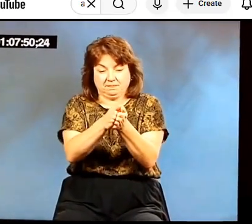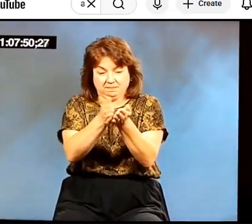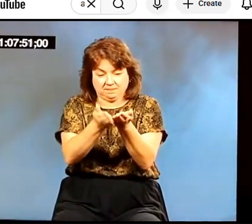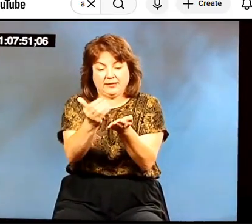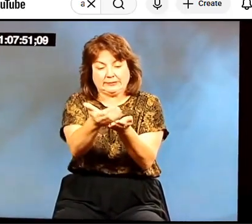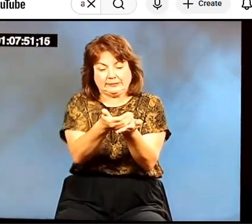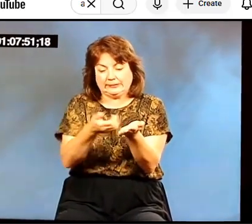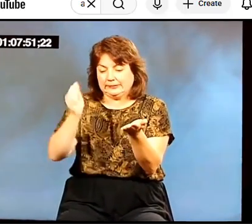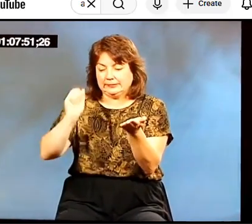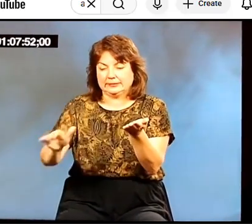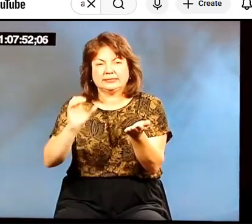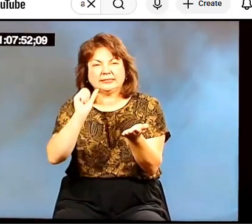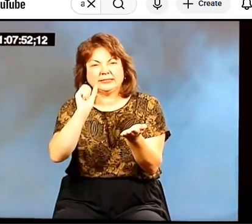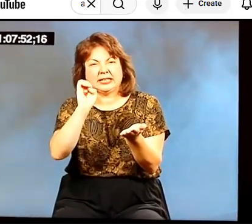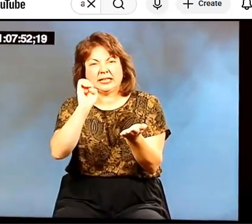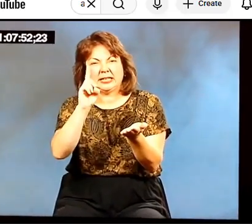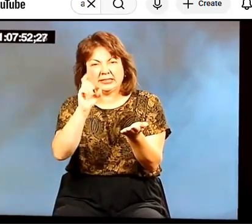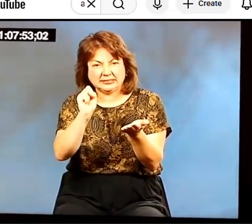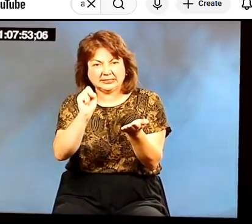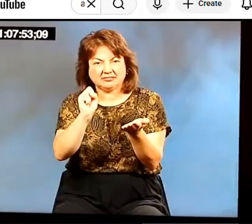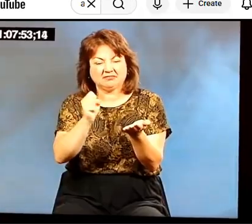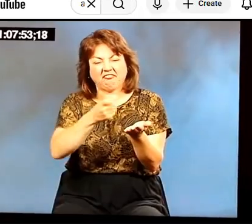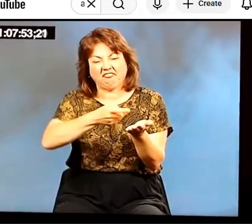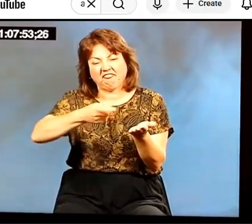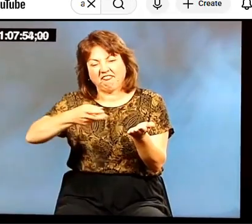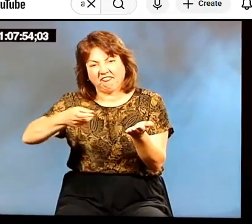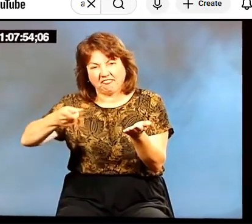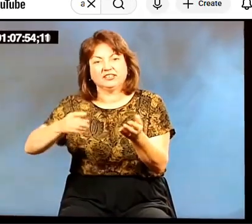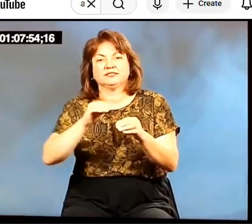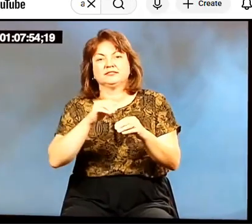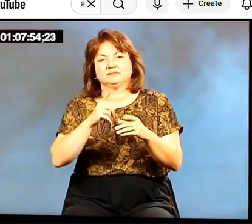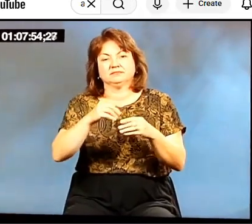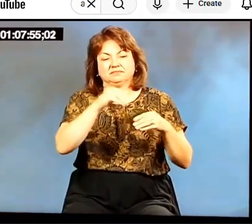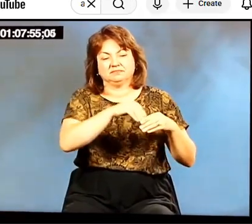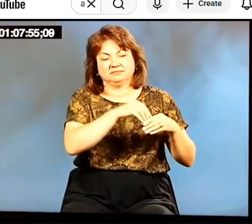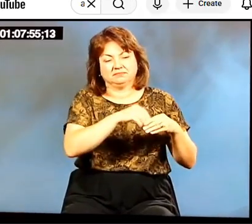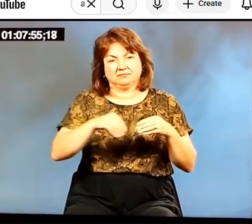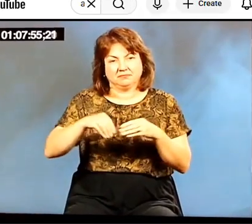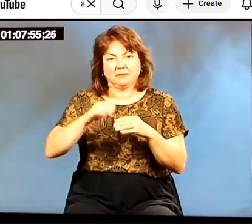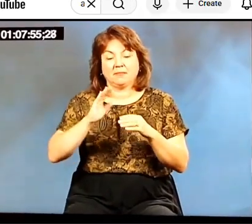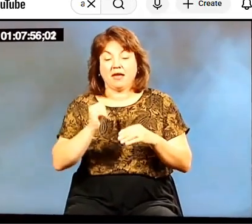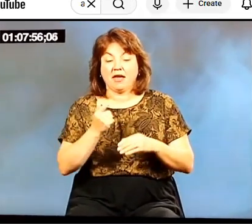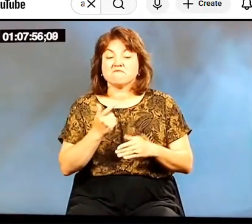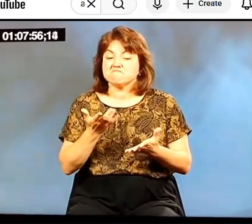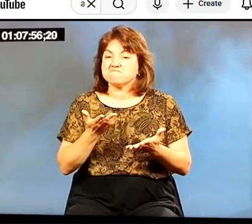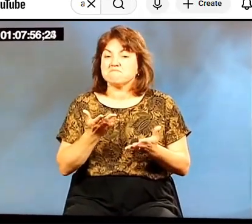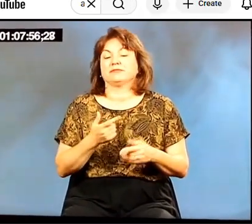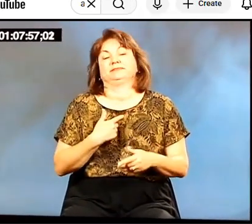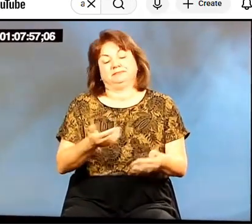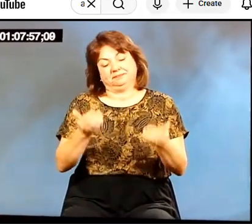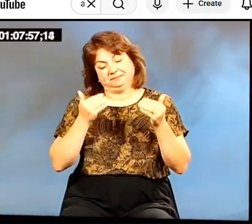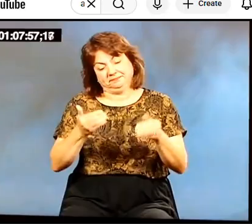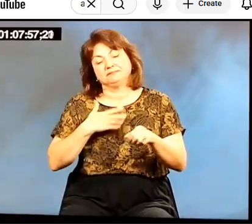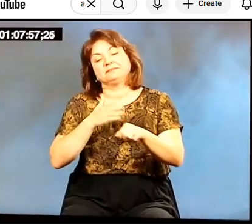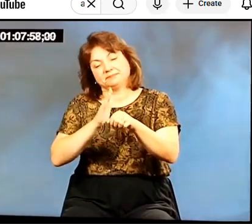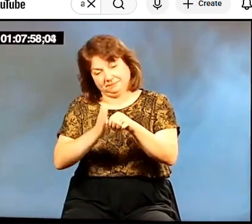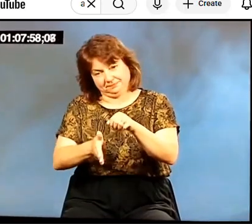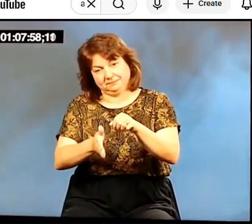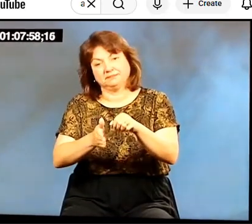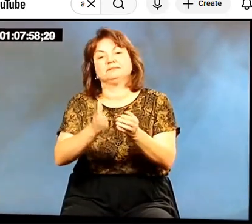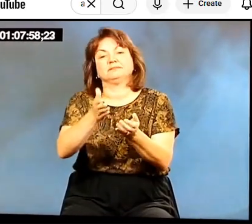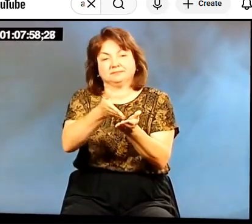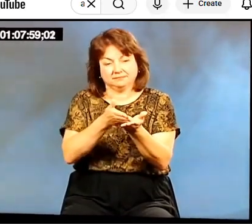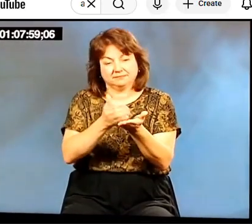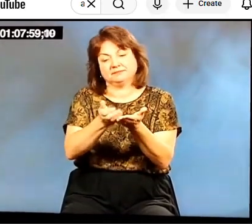And I decided why not cut it in half and scoop out all the seeds. And